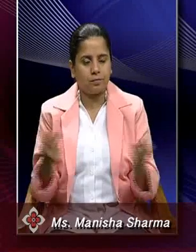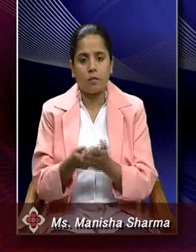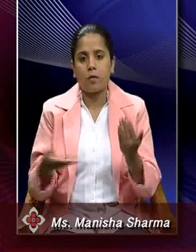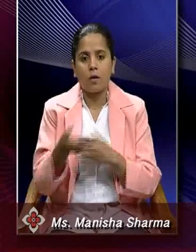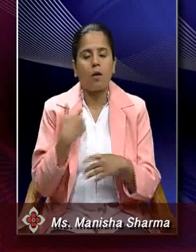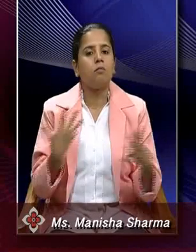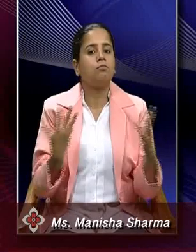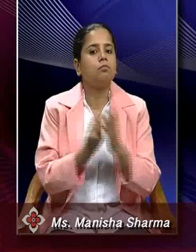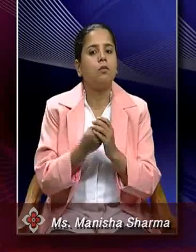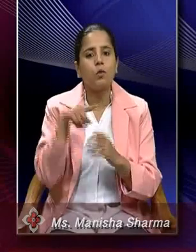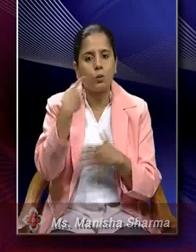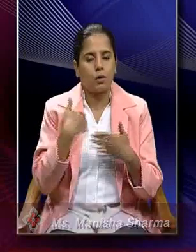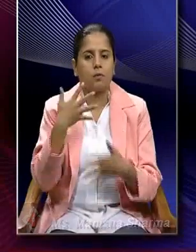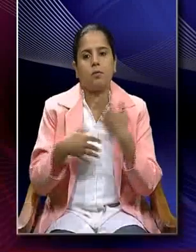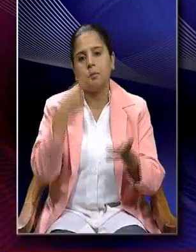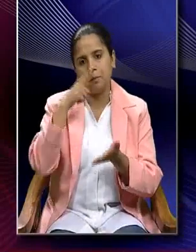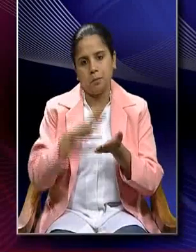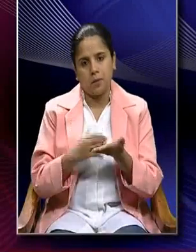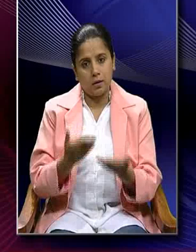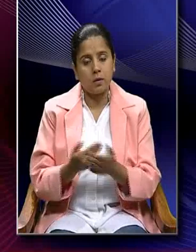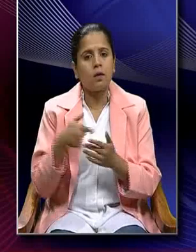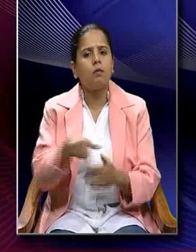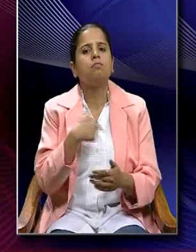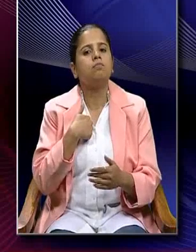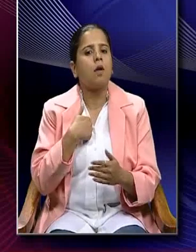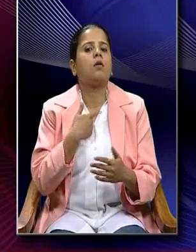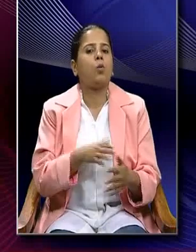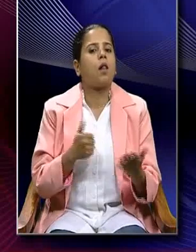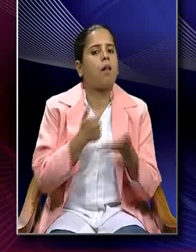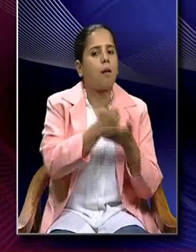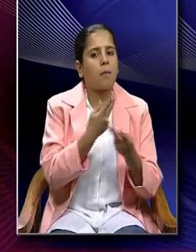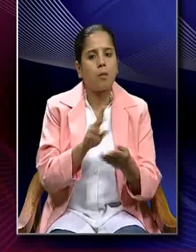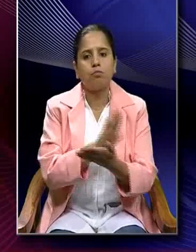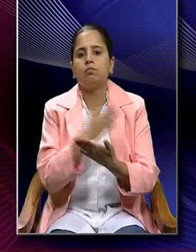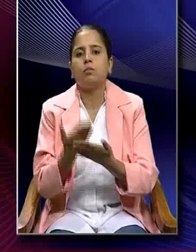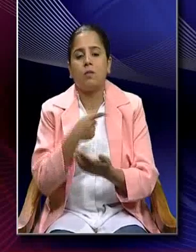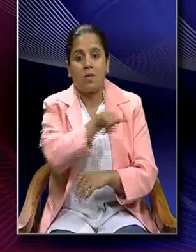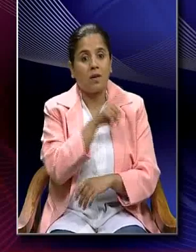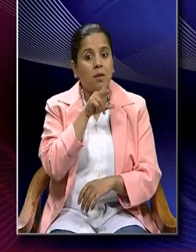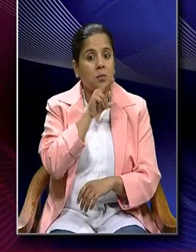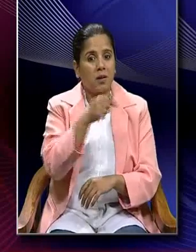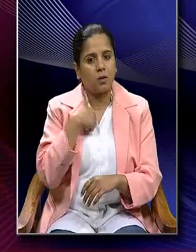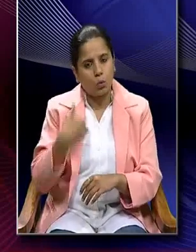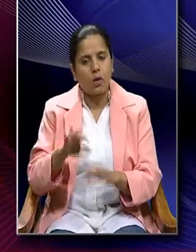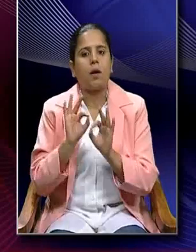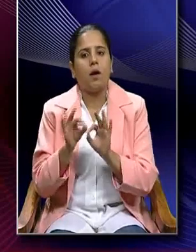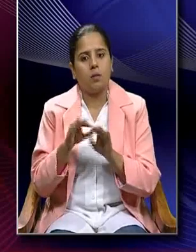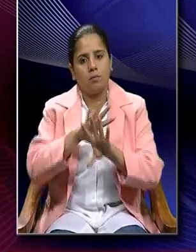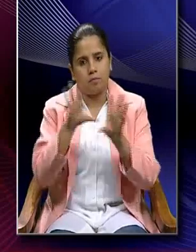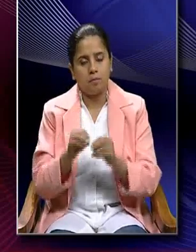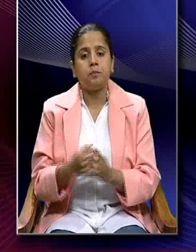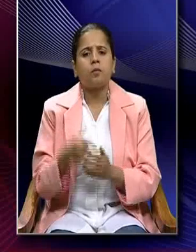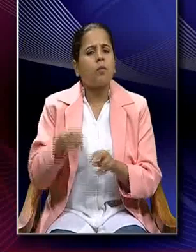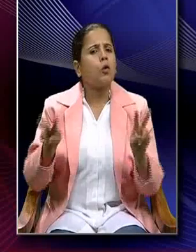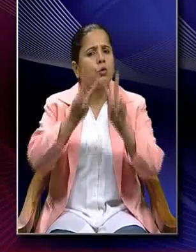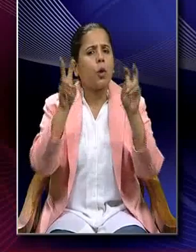accompanied by Manisha Sharma to help me transcribe what I have to tell today. The topic of today